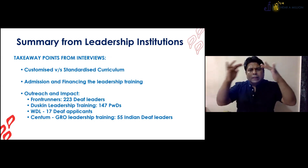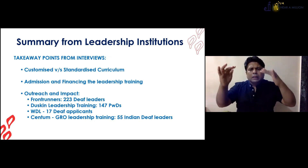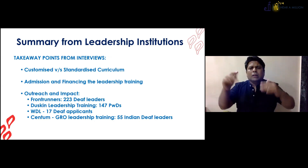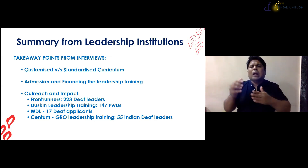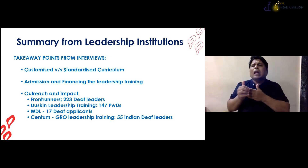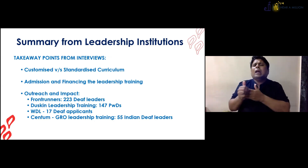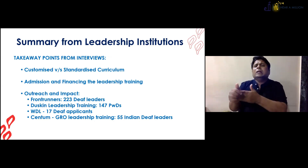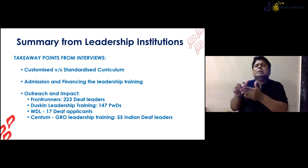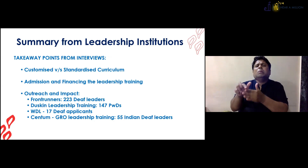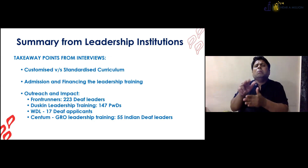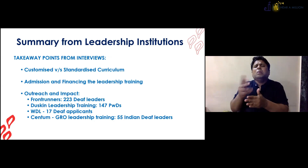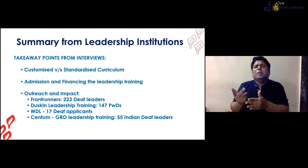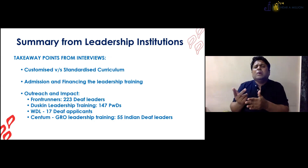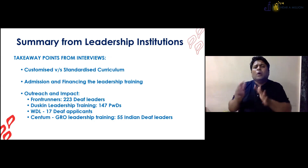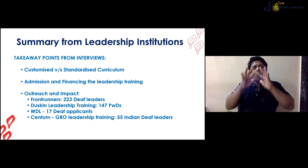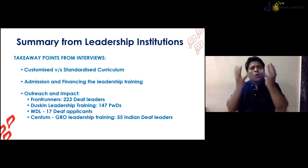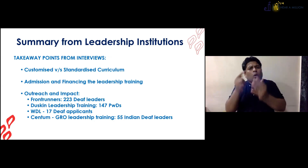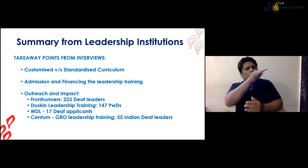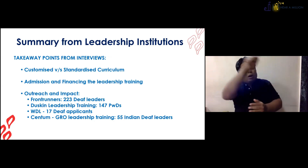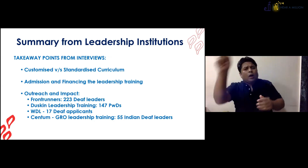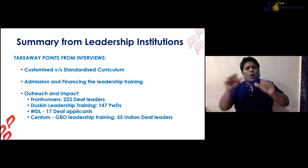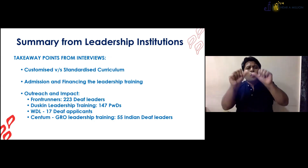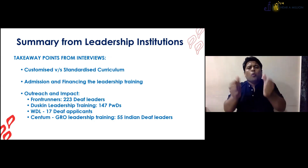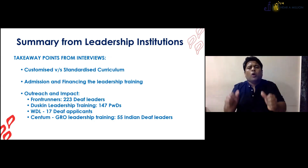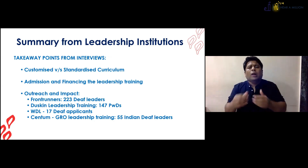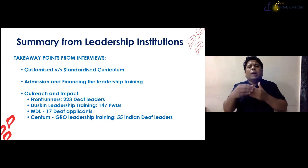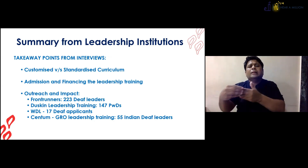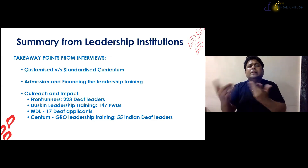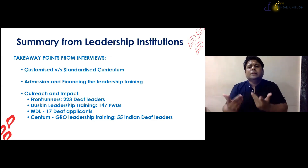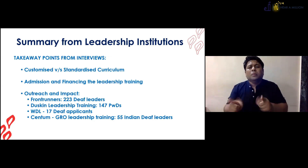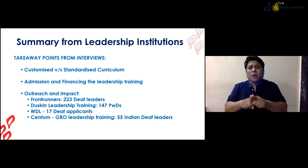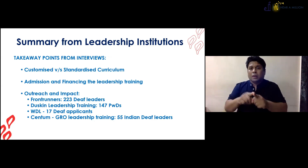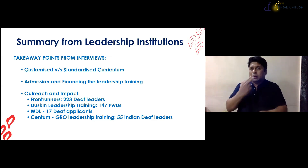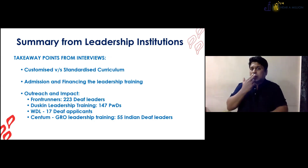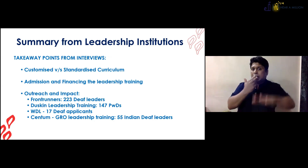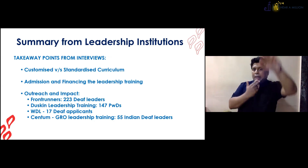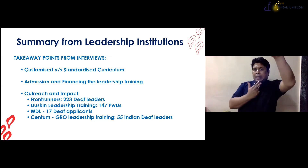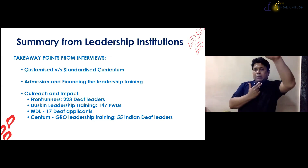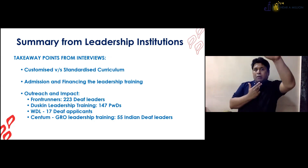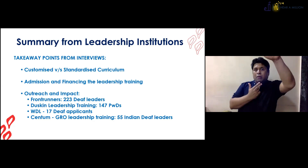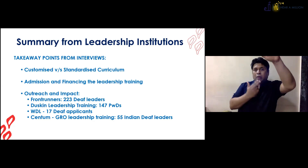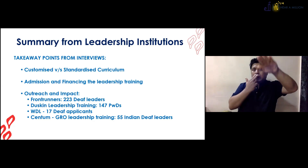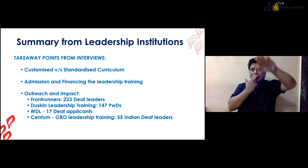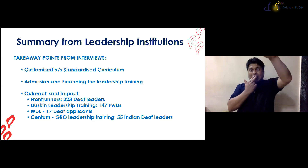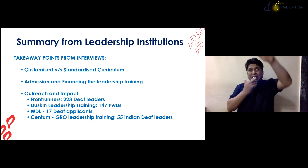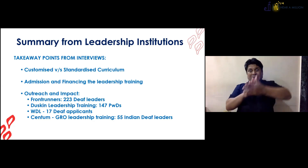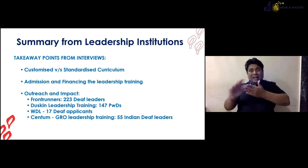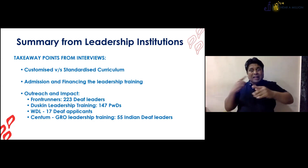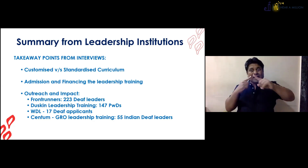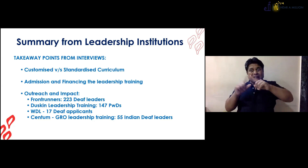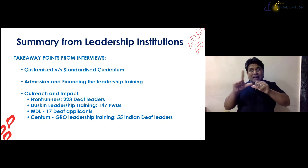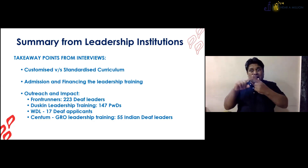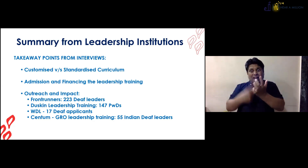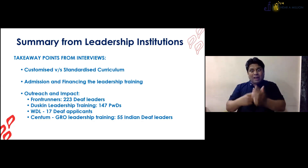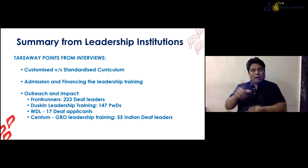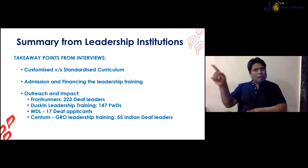So you will get all sorts of theory, like, you will get what leadership models are being followed across